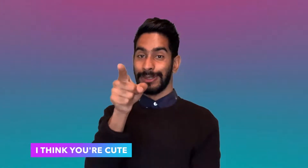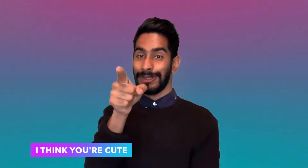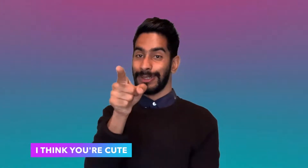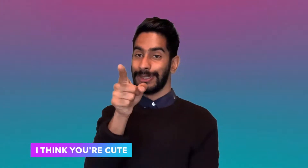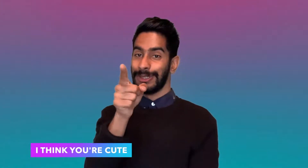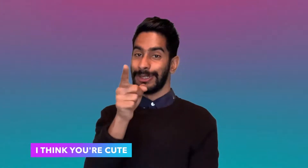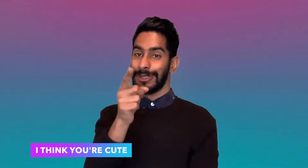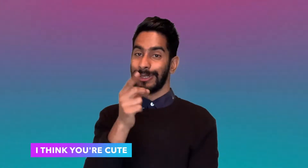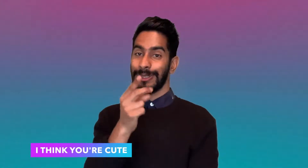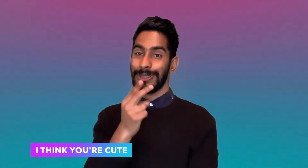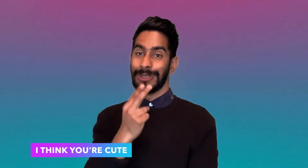you're